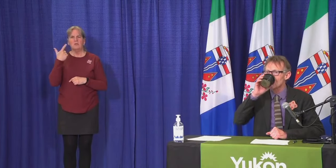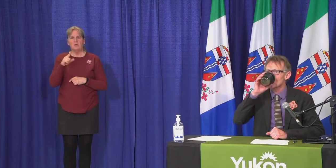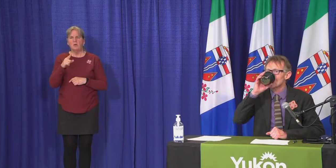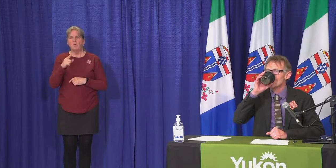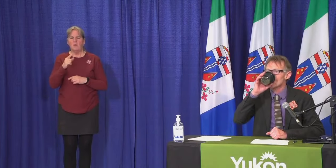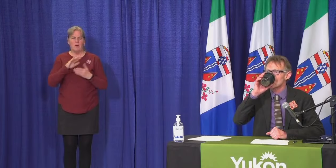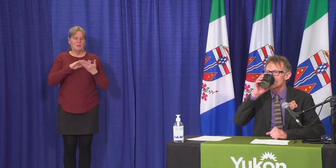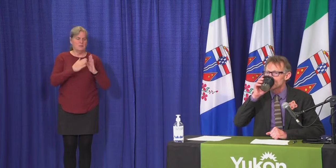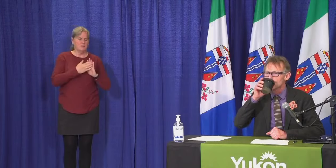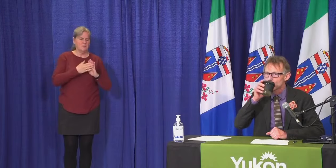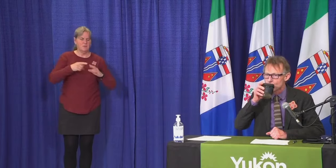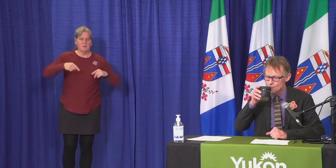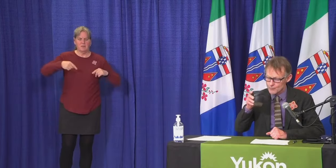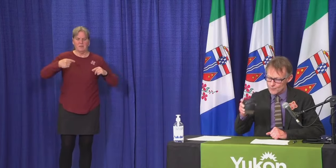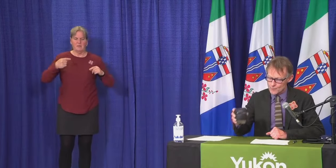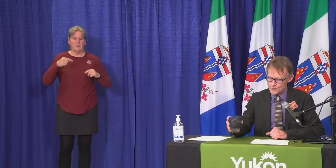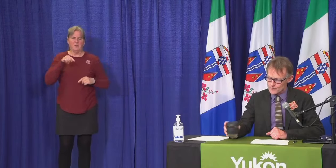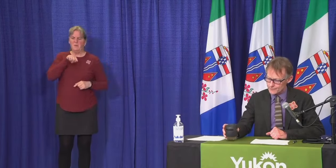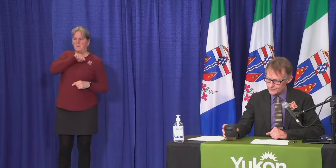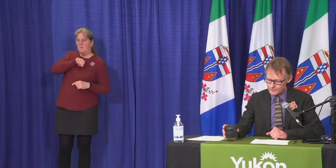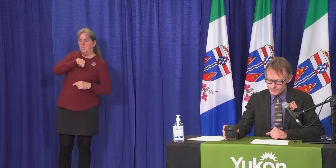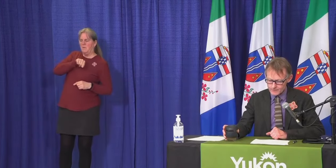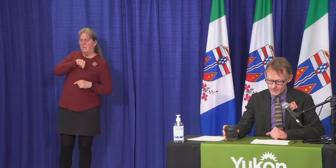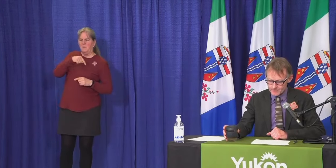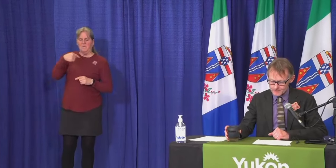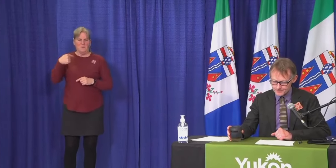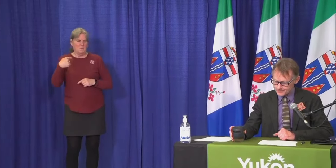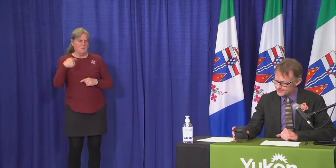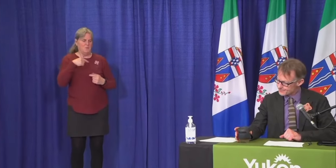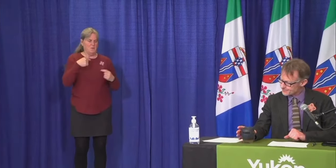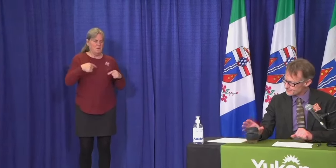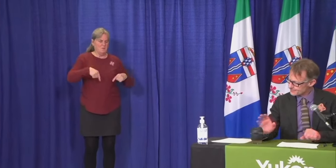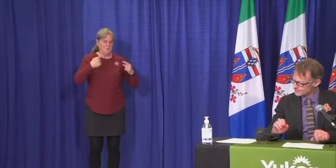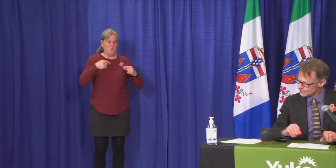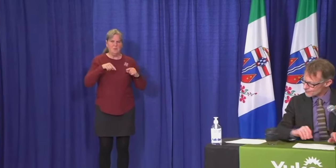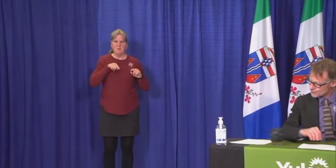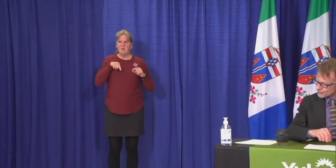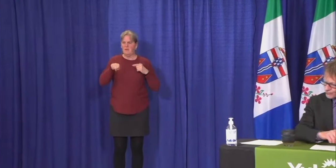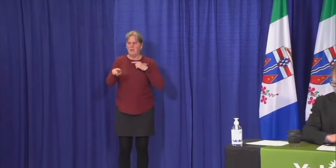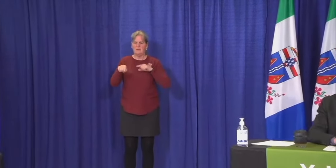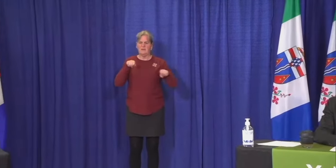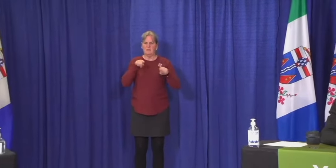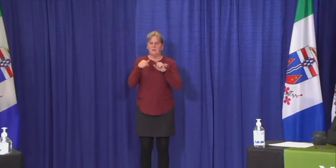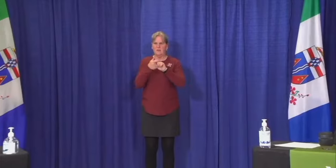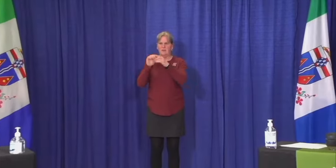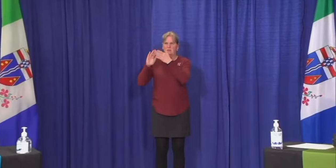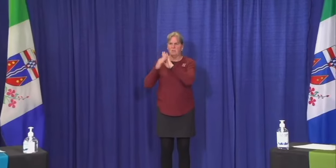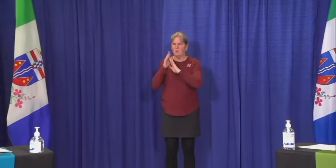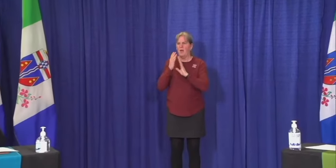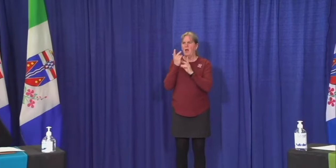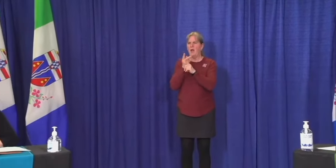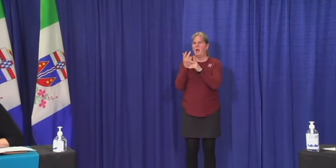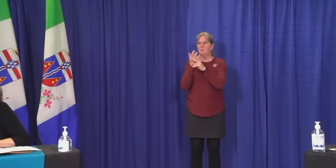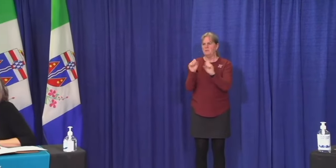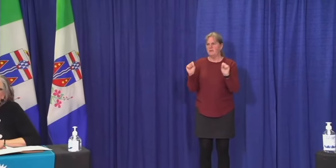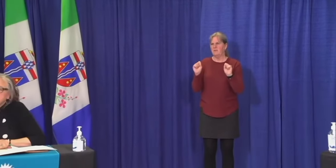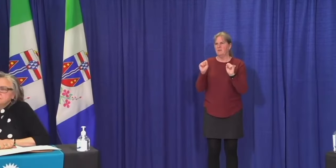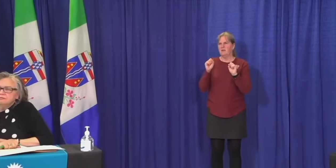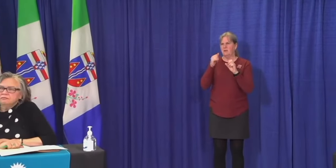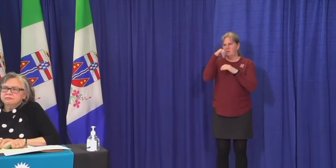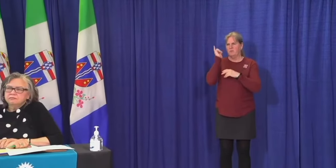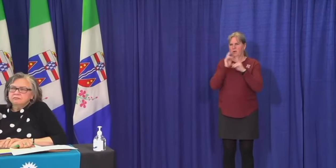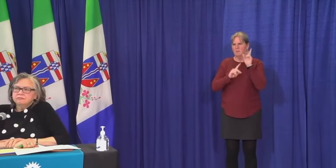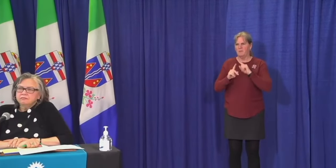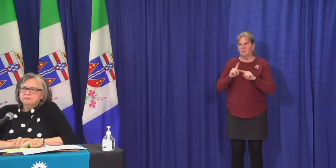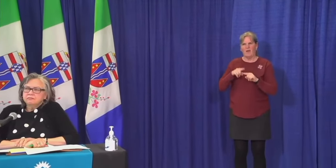community will have everyone speculating or pointing fingers. I don't think that's going to necessarily help the safety of Yukoners, so I